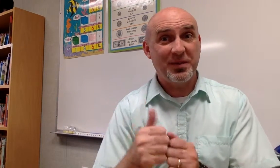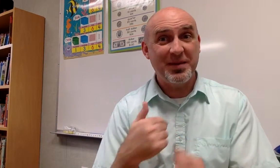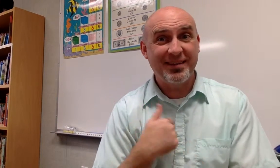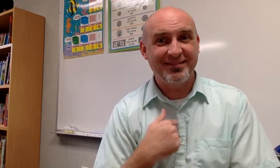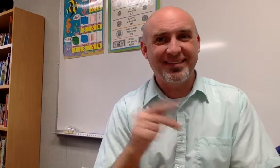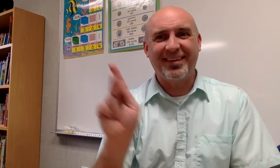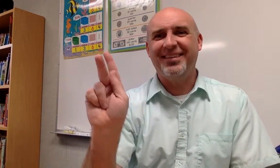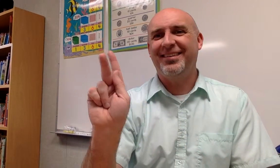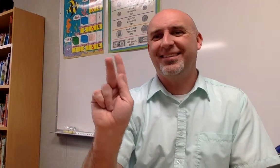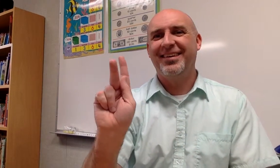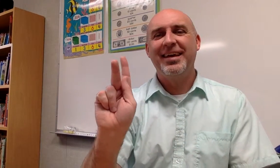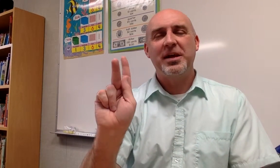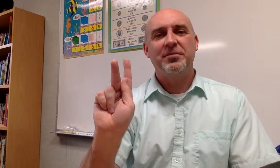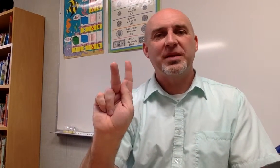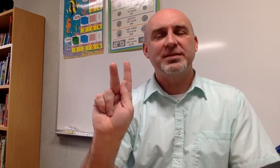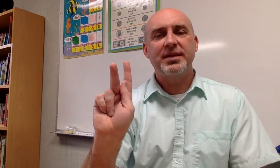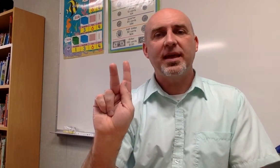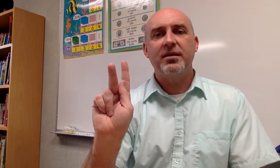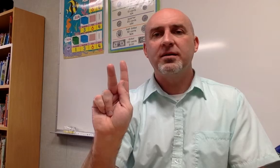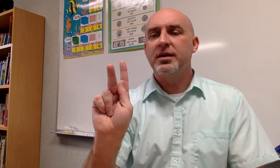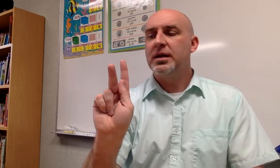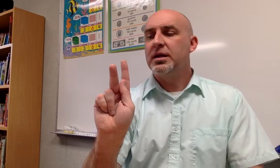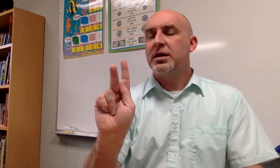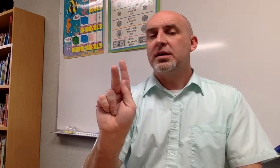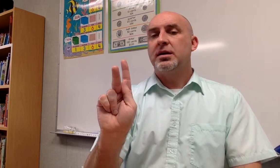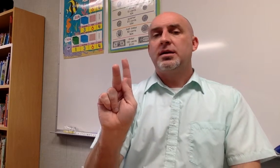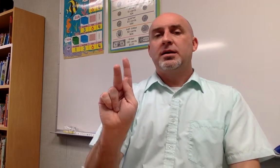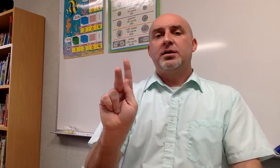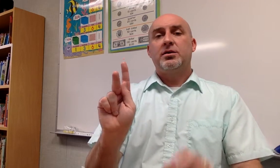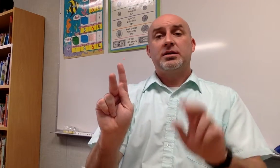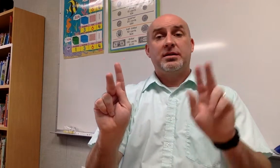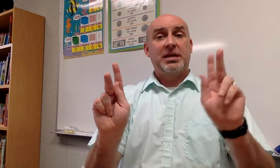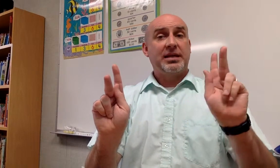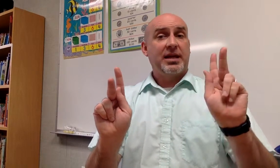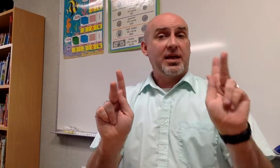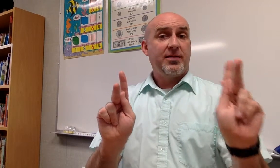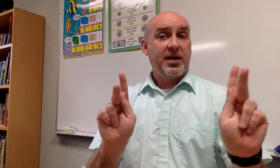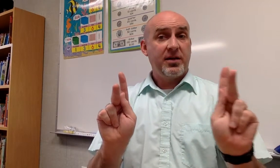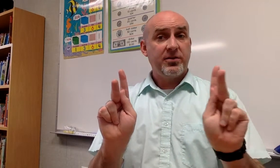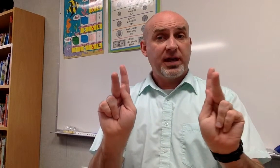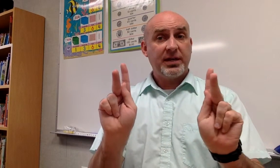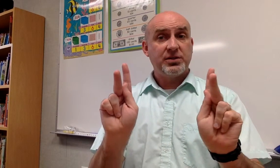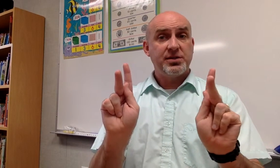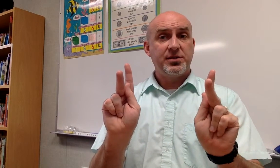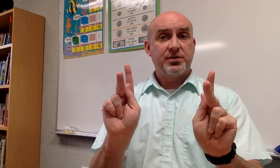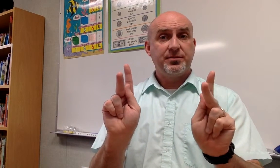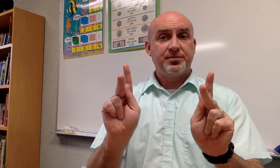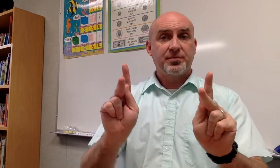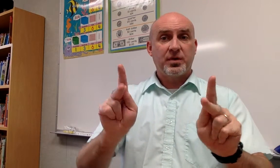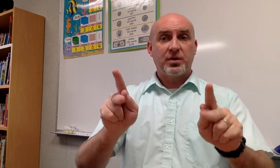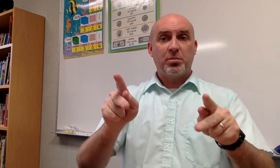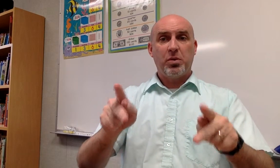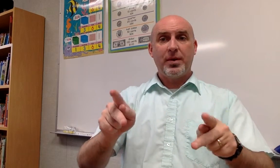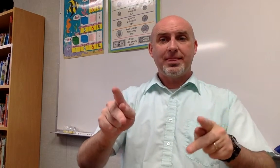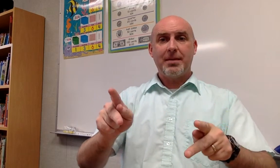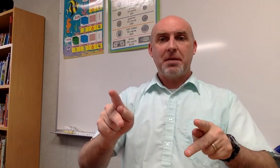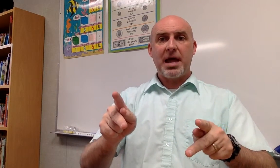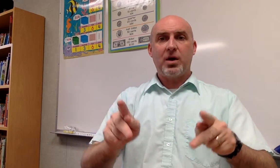me? There's the K. You're going to make a K on the other hand too. You're going to point them